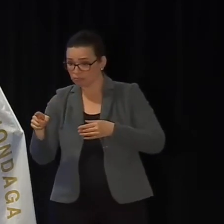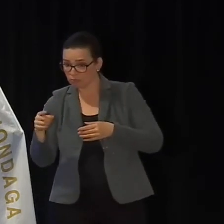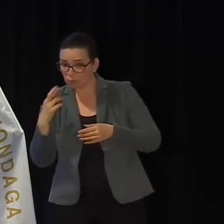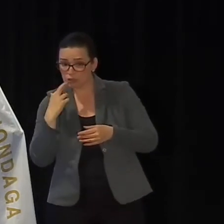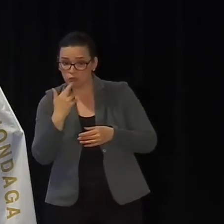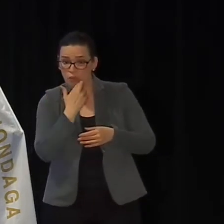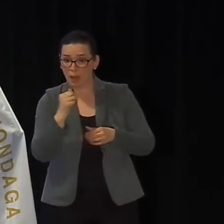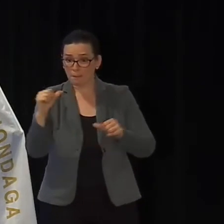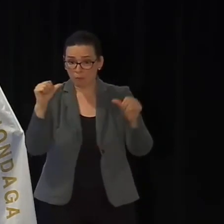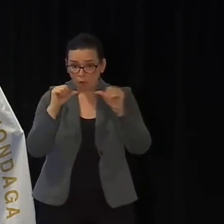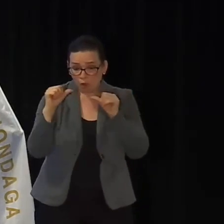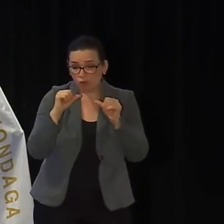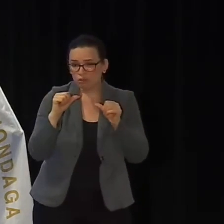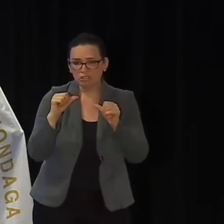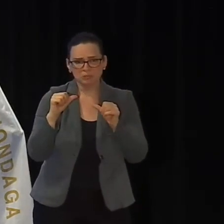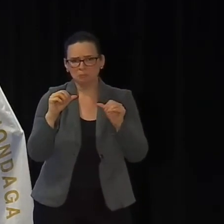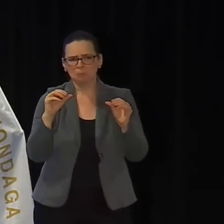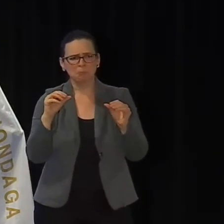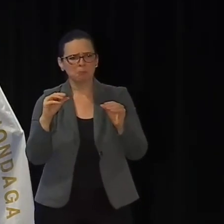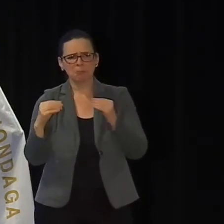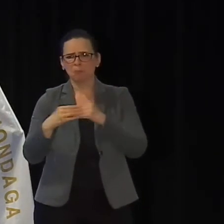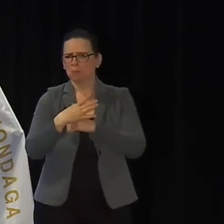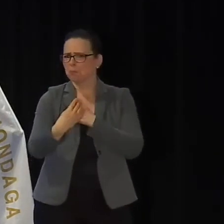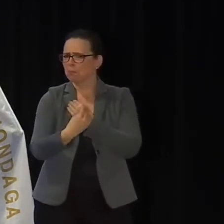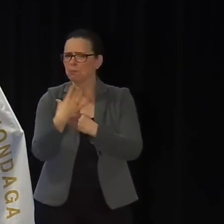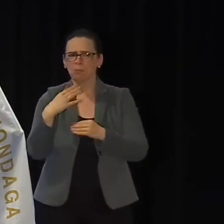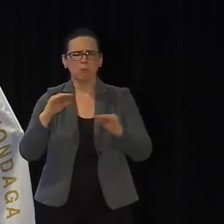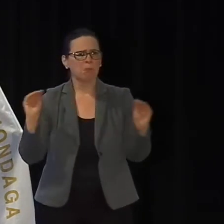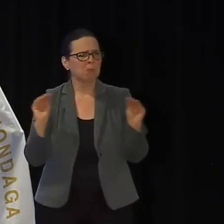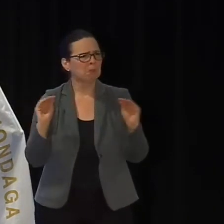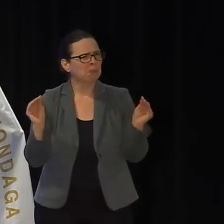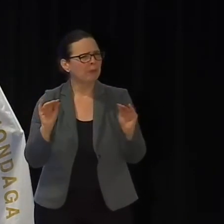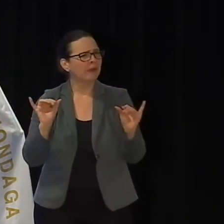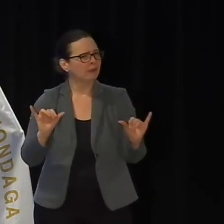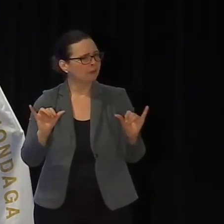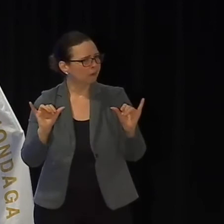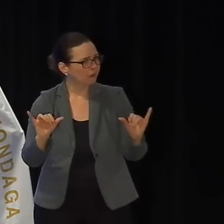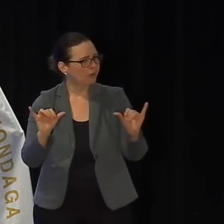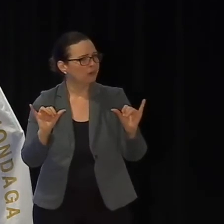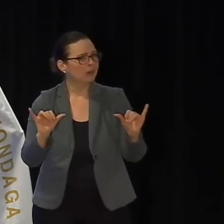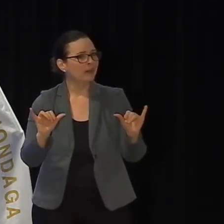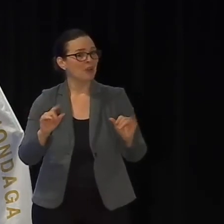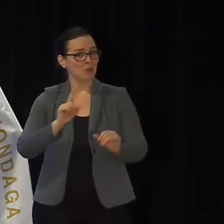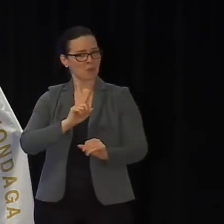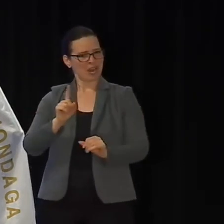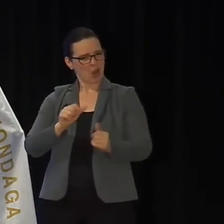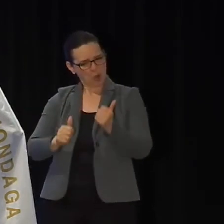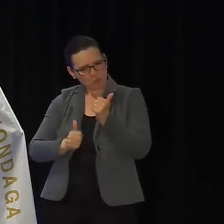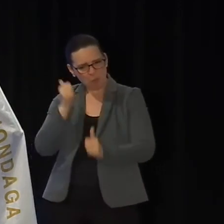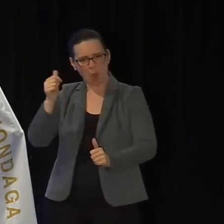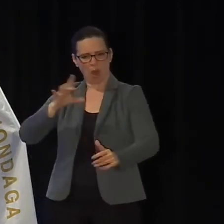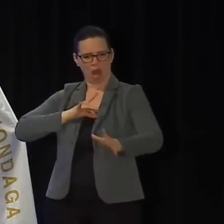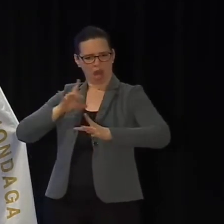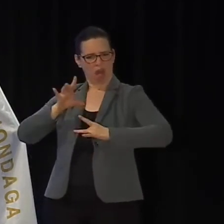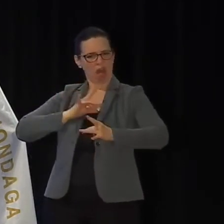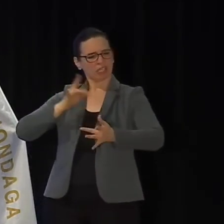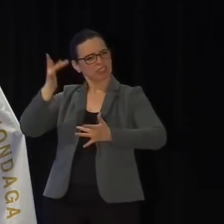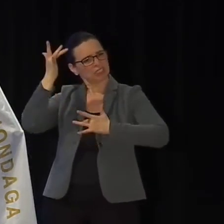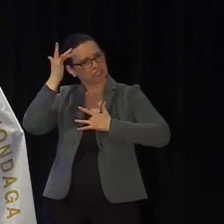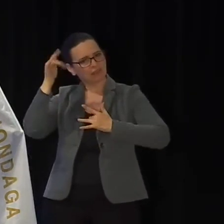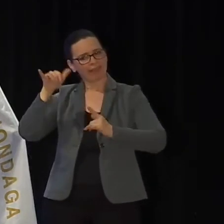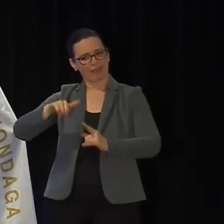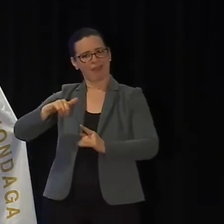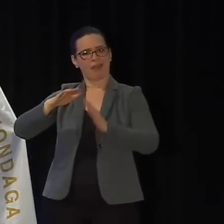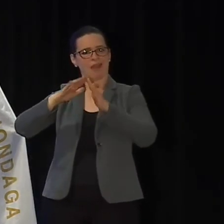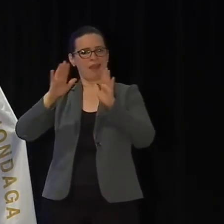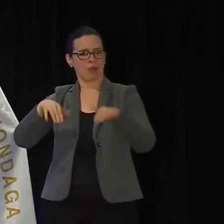around. I would still make the argument that the social gatherings and living room spread, there's more cases of that now. So